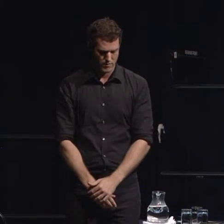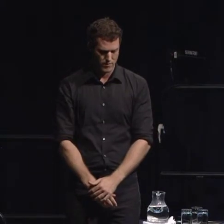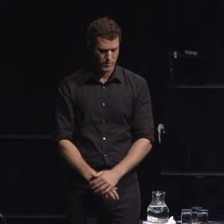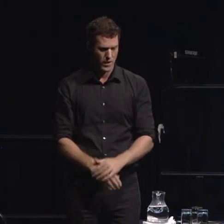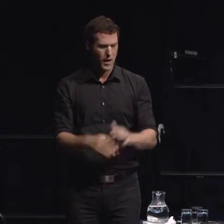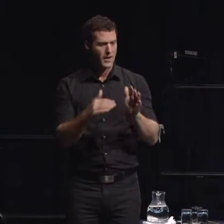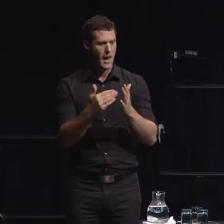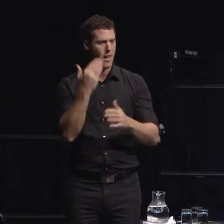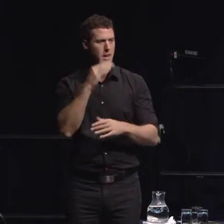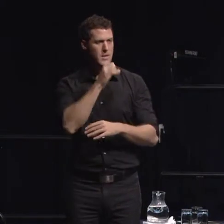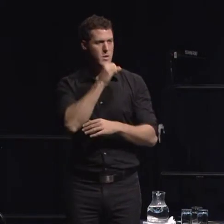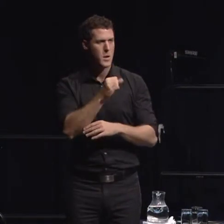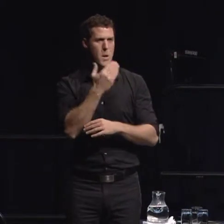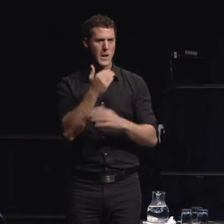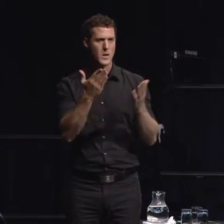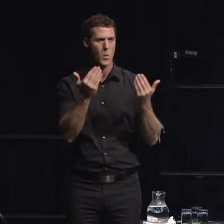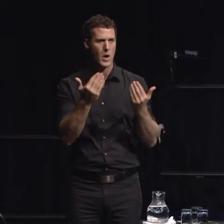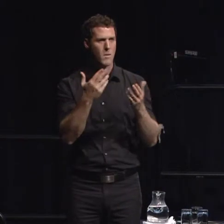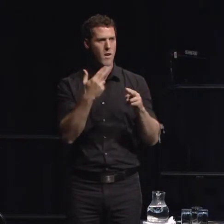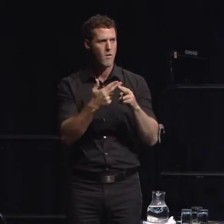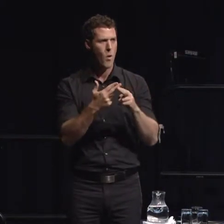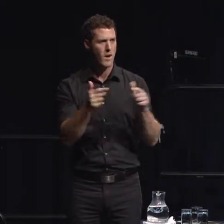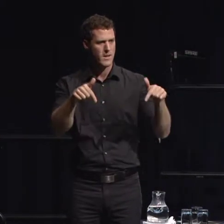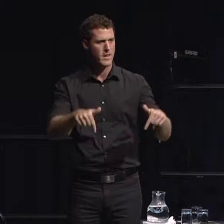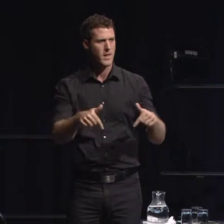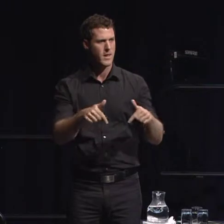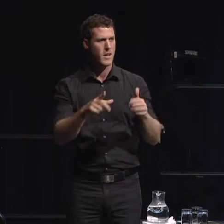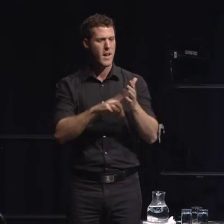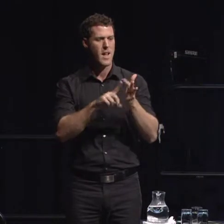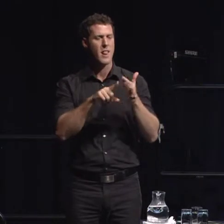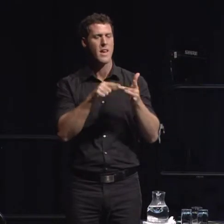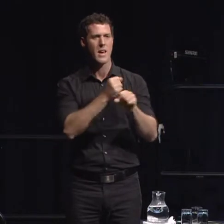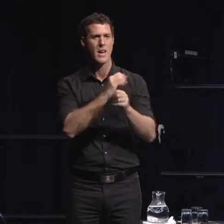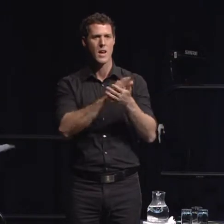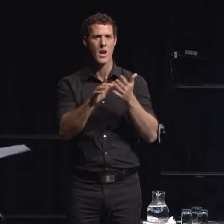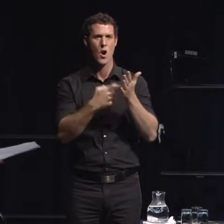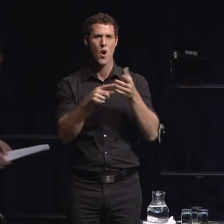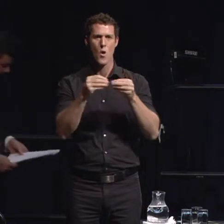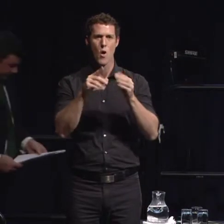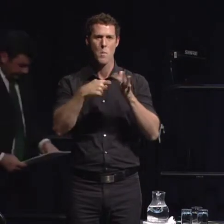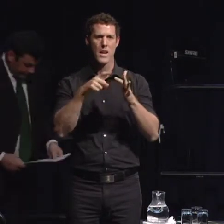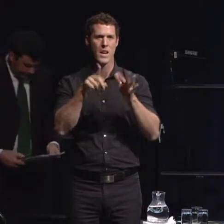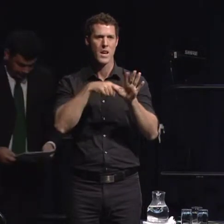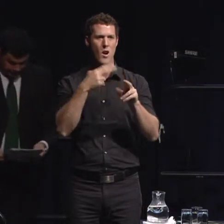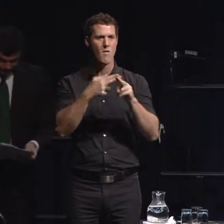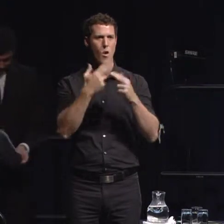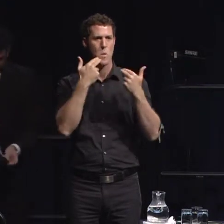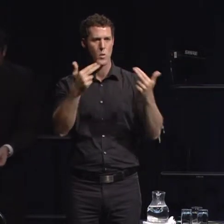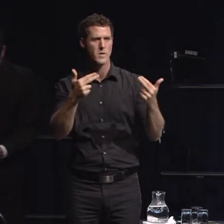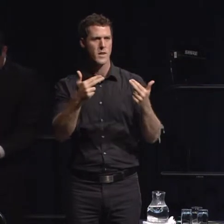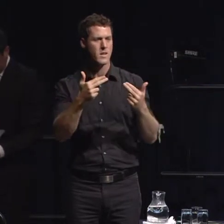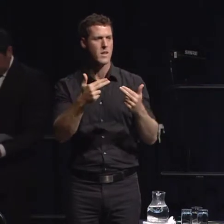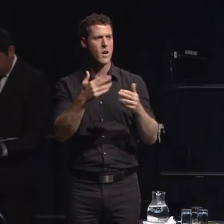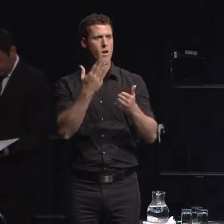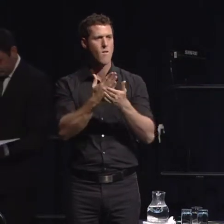And now, ladies and gentlemen, please welcome to the entertainment stage Lee Robke, a past graduate of the Diploma of Music Performance,